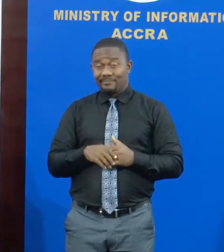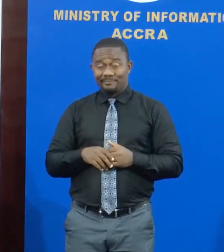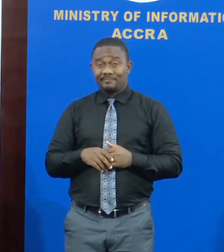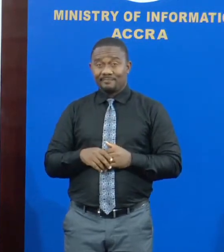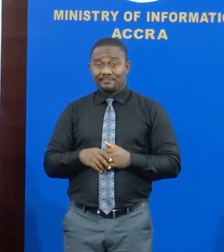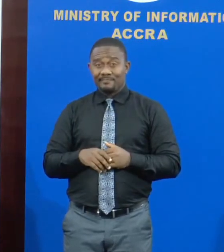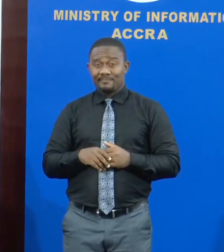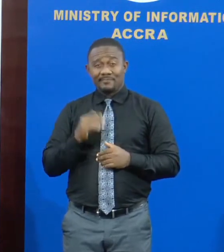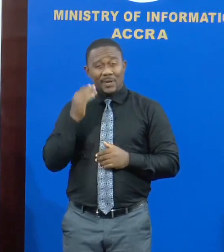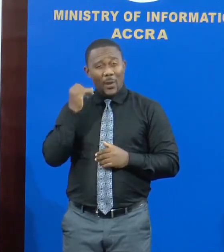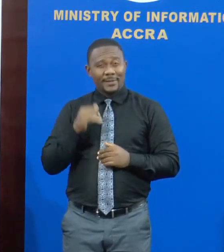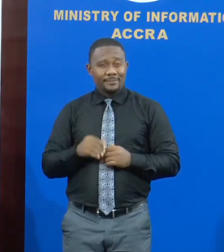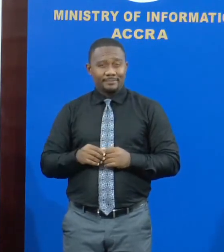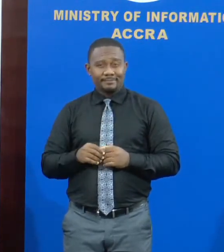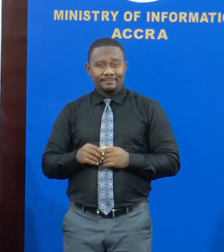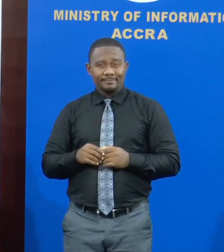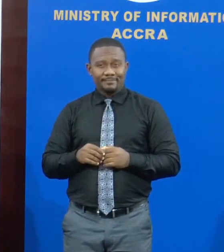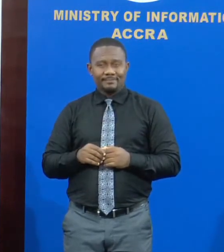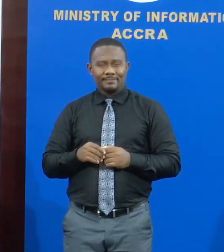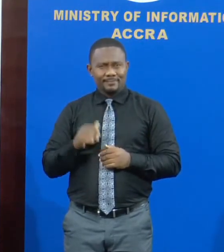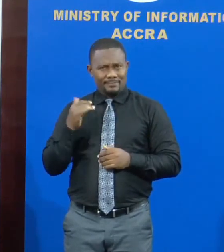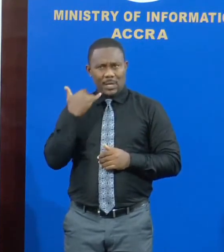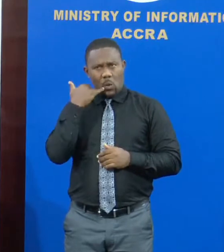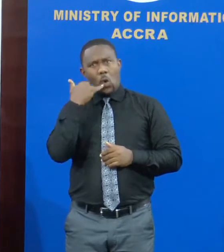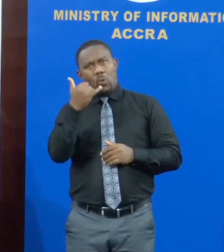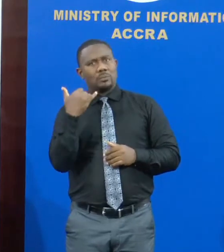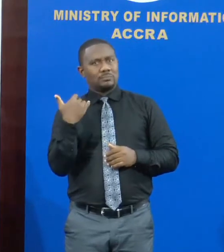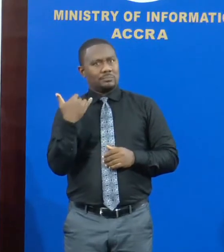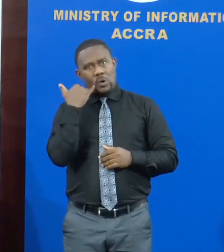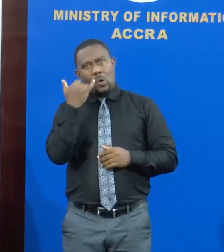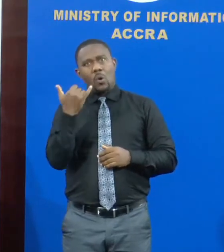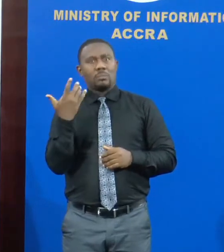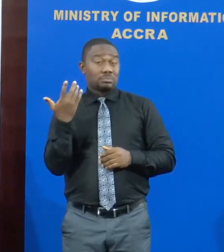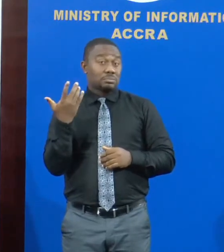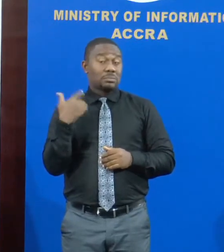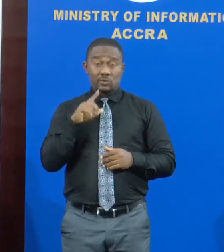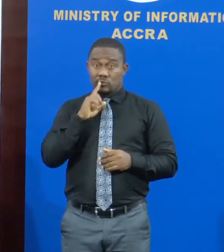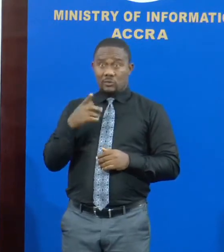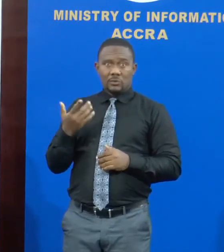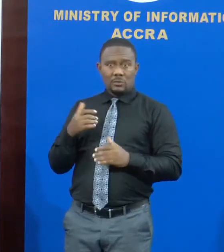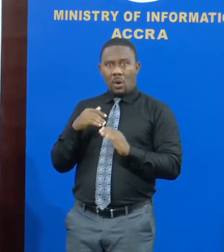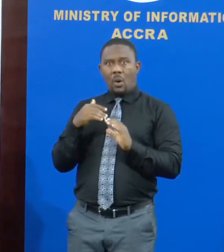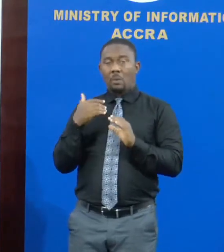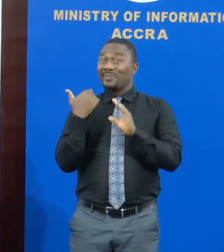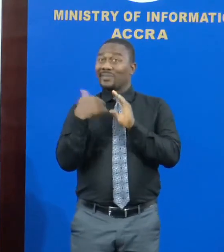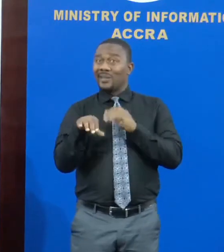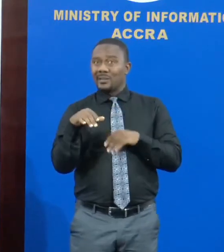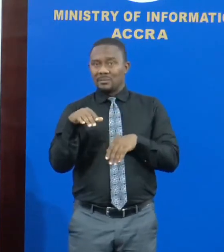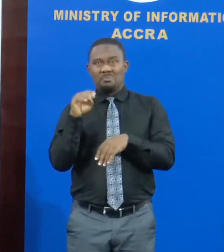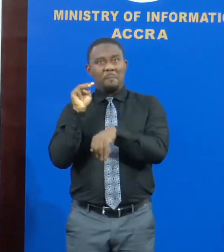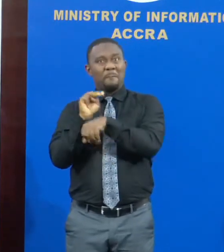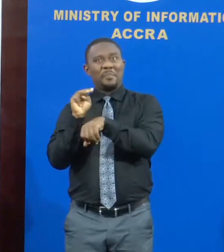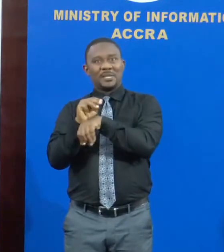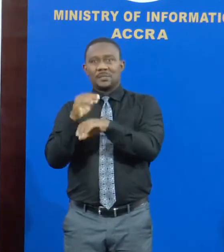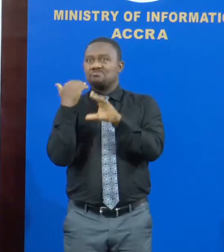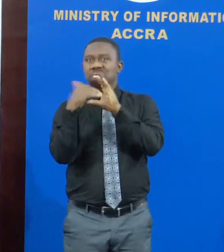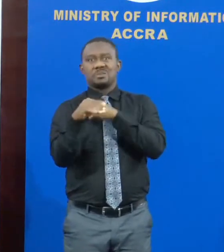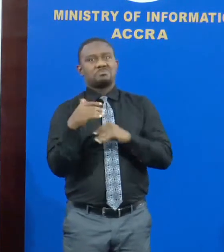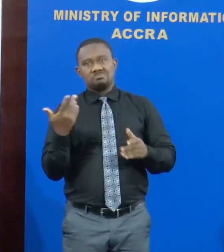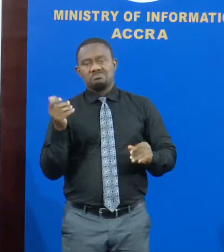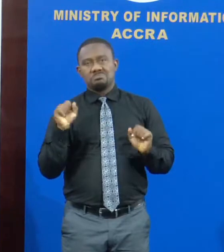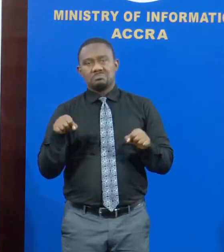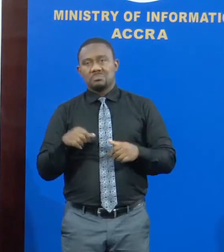because we also send confirmations through SMS, text messages. So once